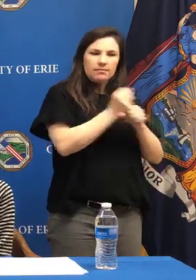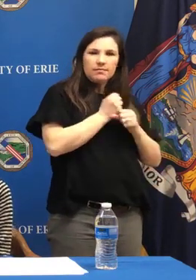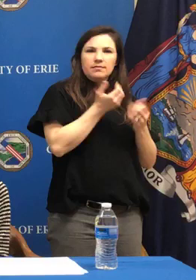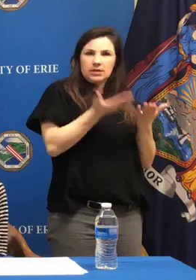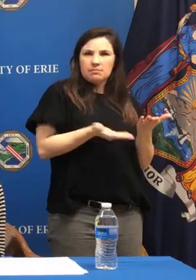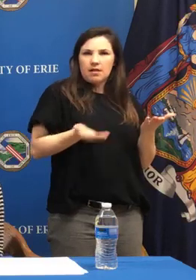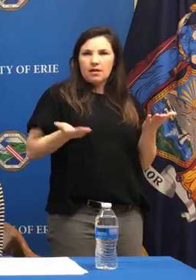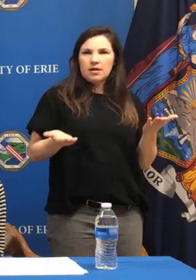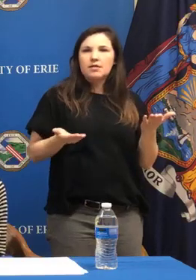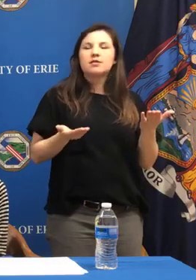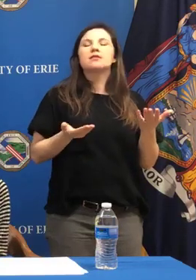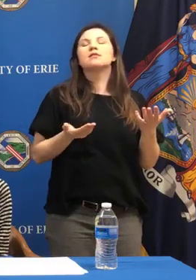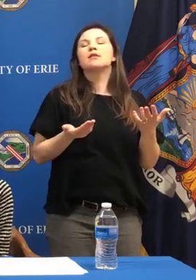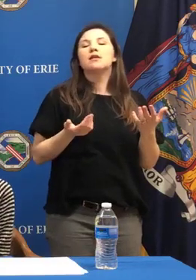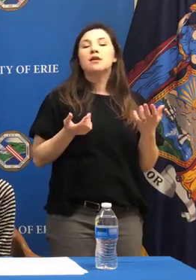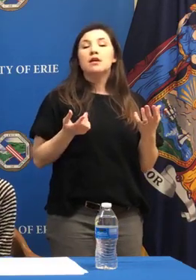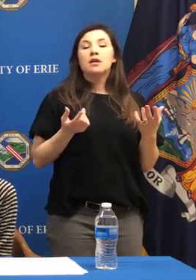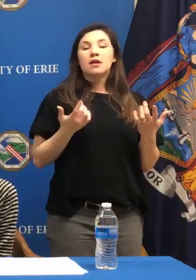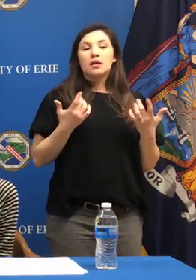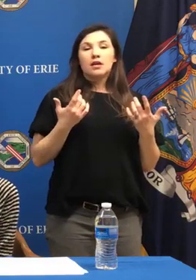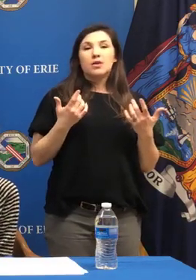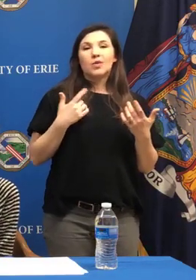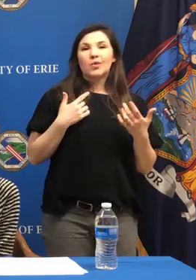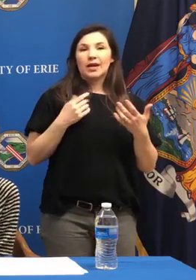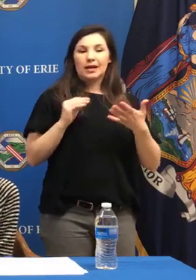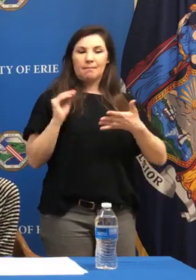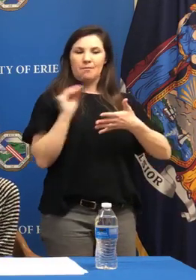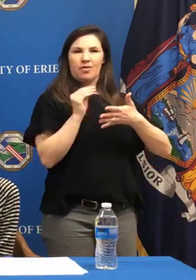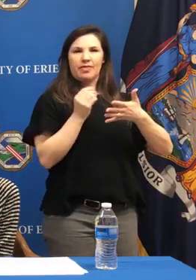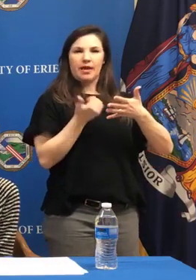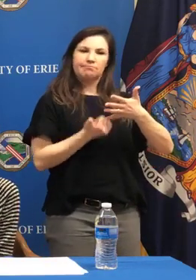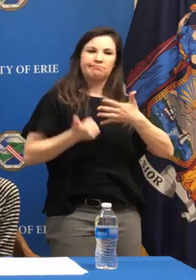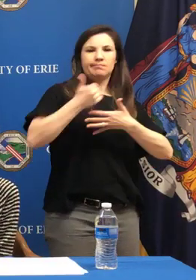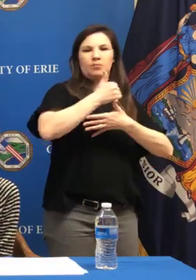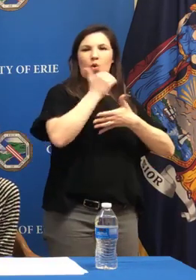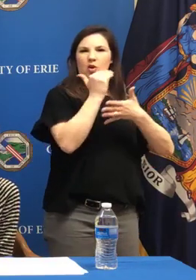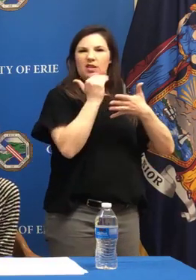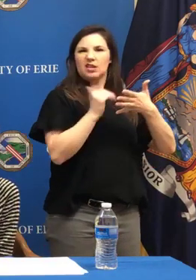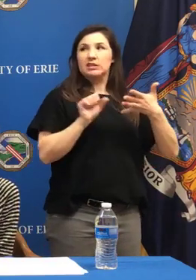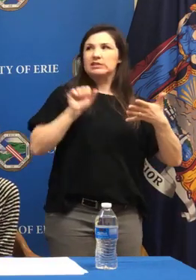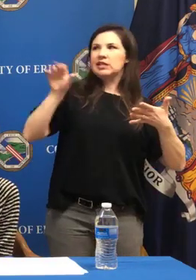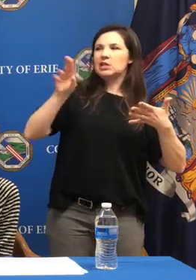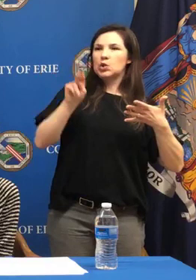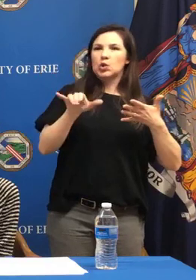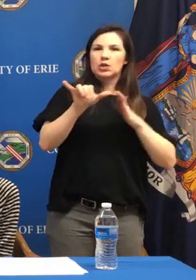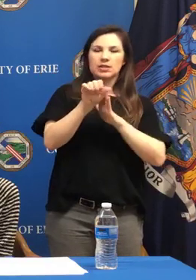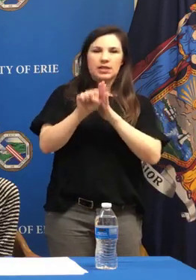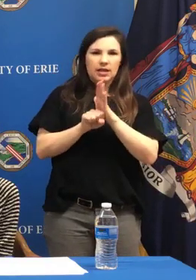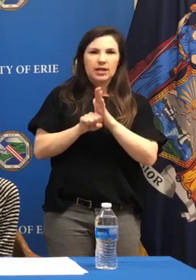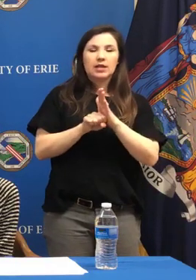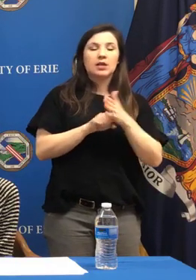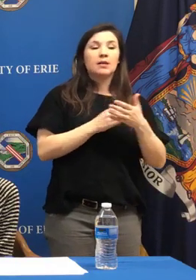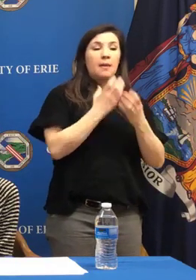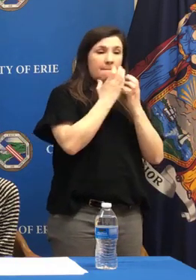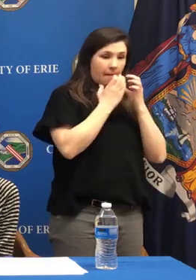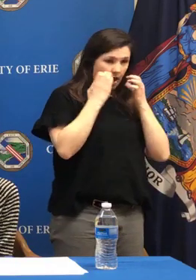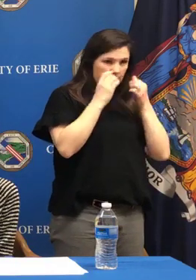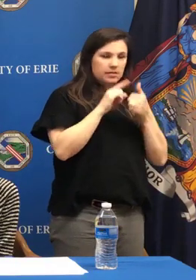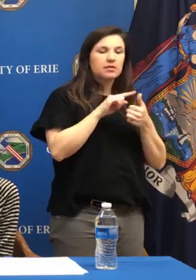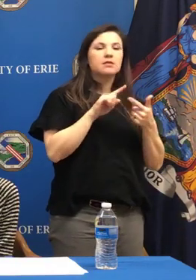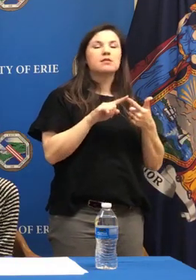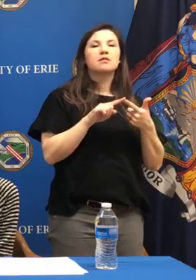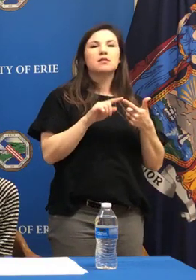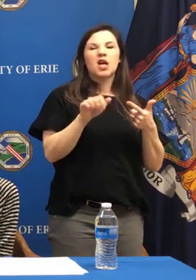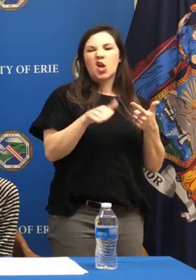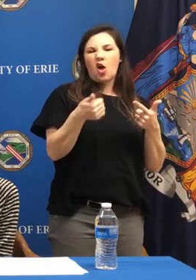of the number of the things that we put into that high priority list in New York State were not only the masks, but also